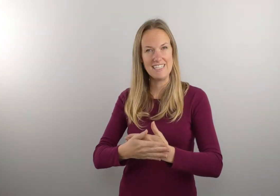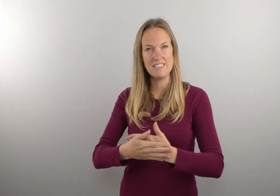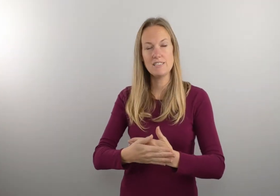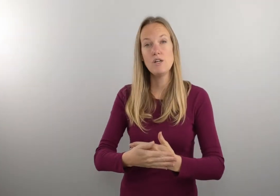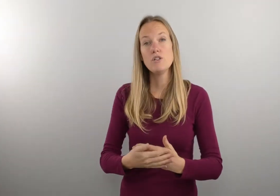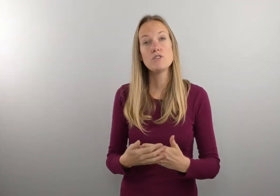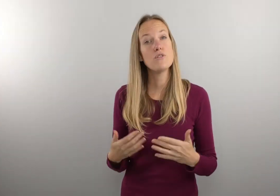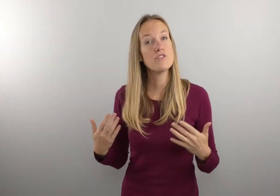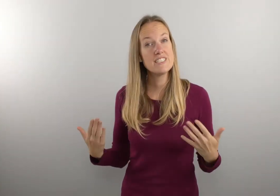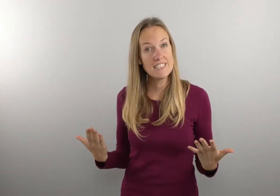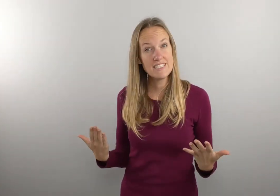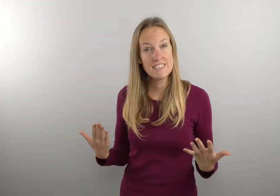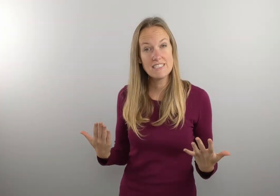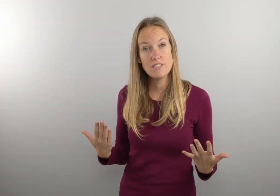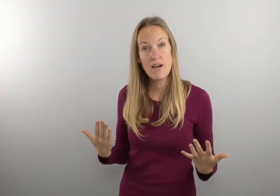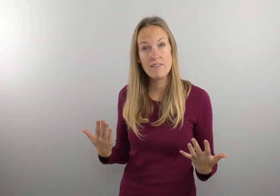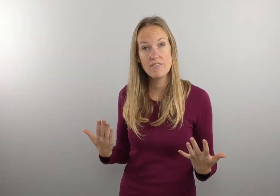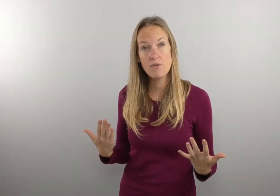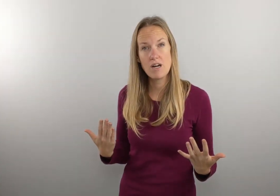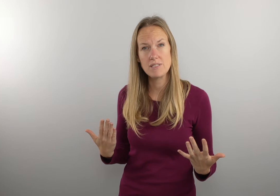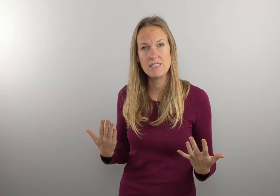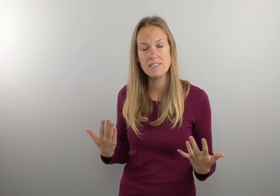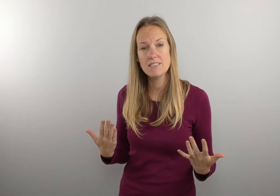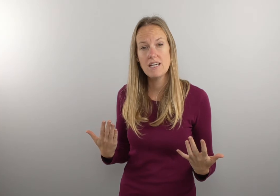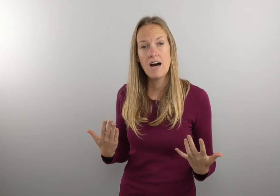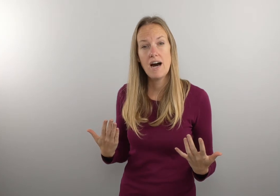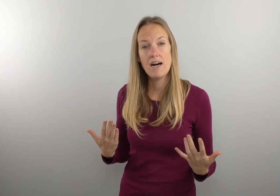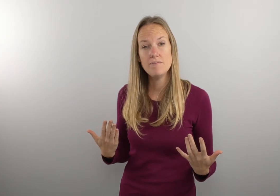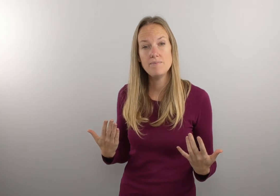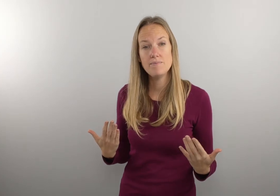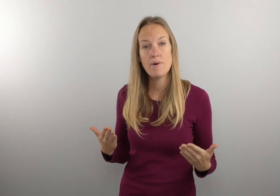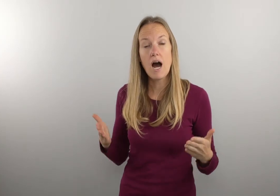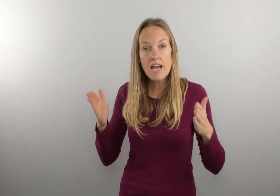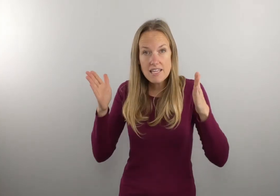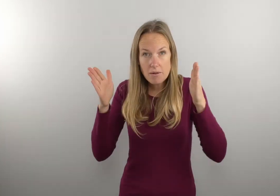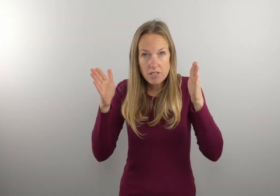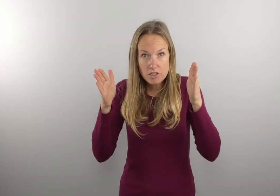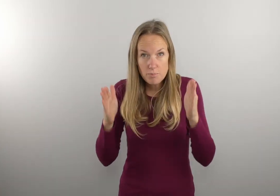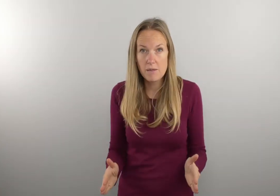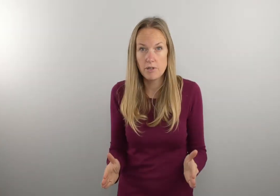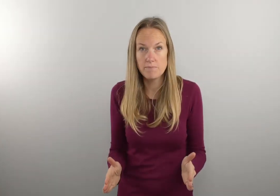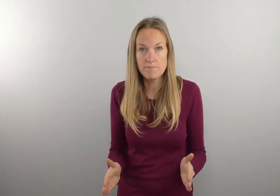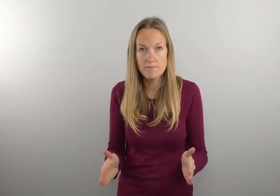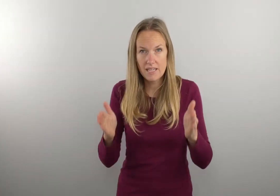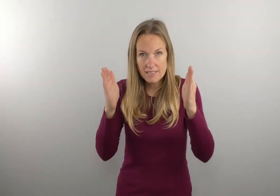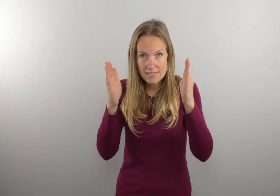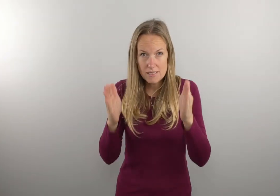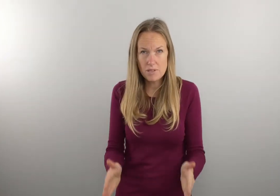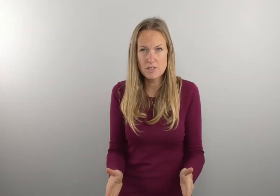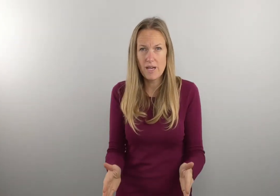citizens. So for citizens, you have a few options. I think I'm going to do people. Okay, that's the simplest way, and you're